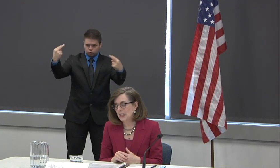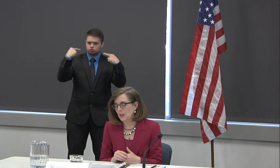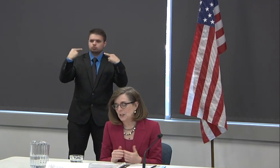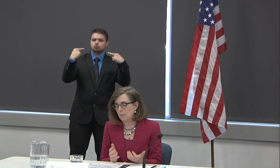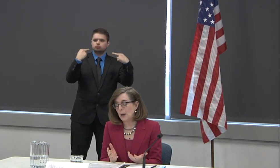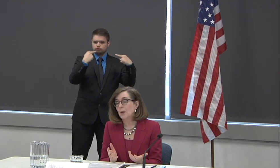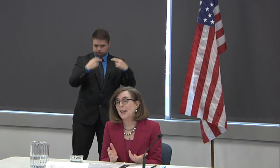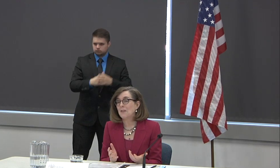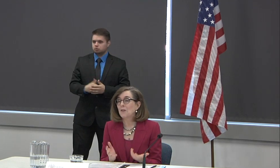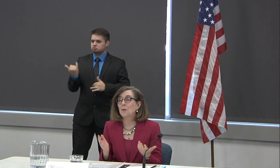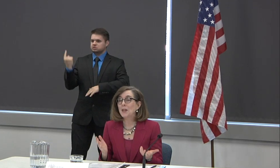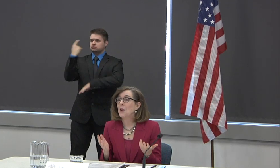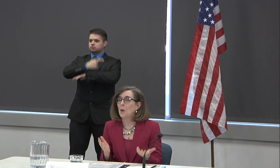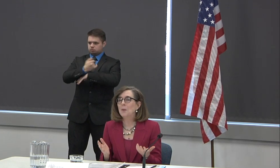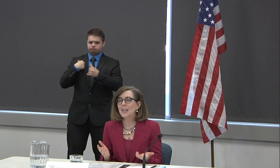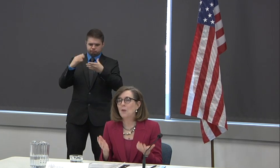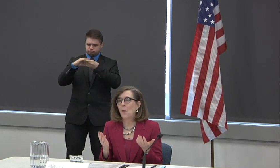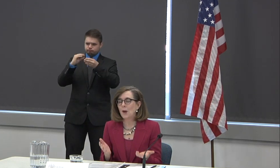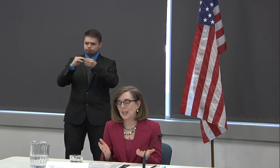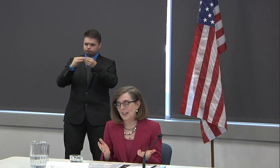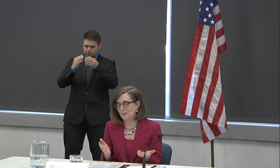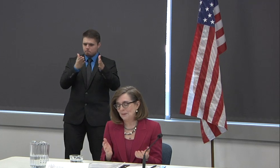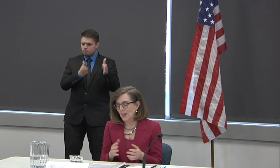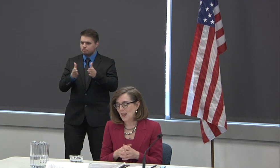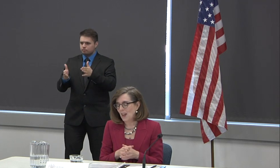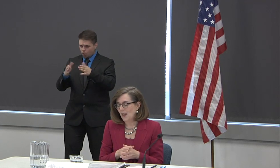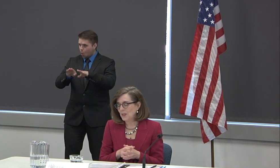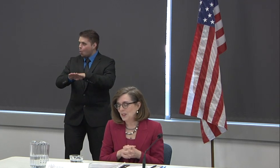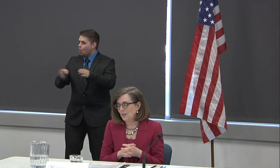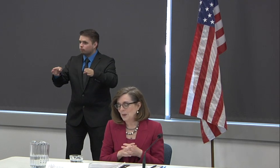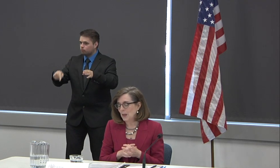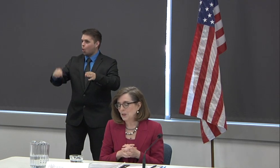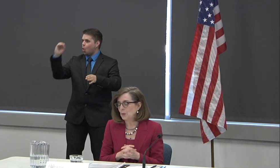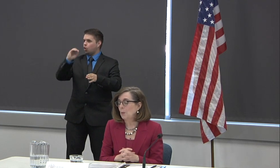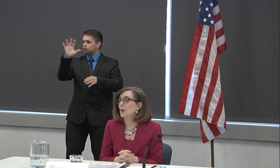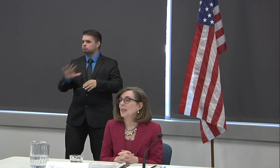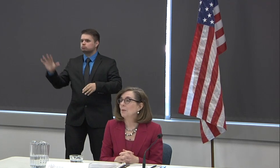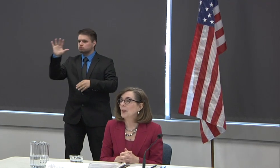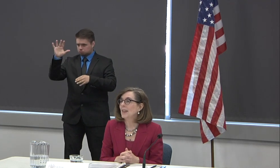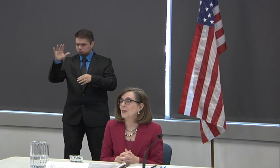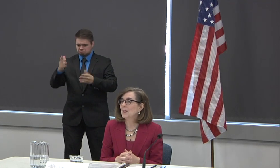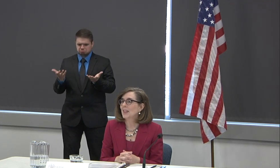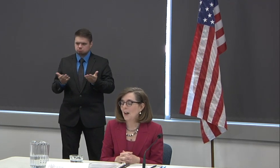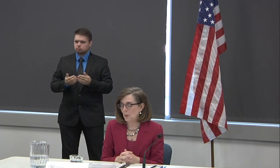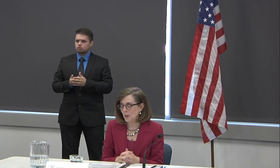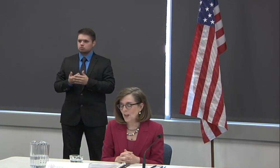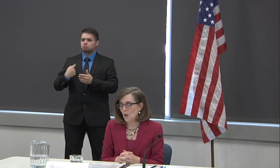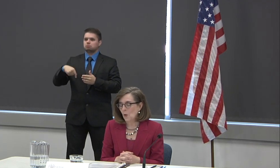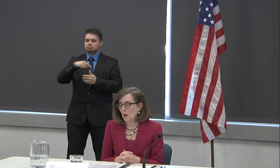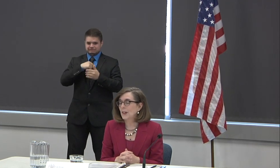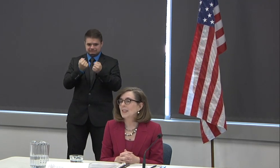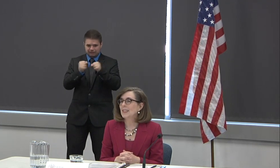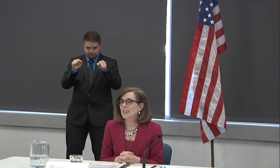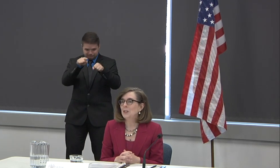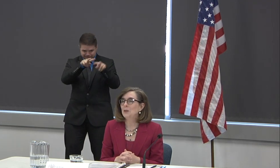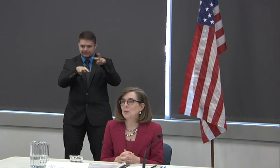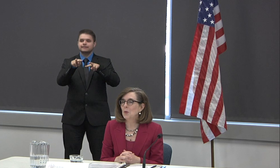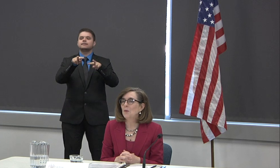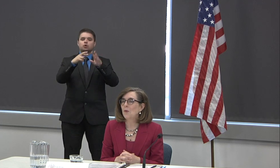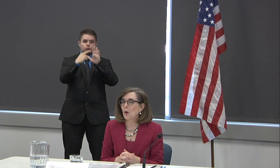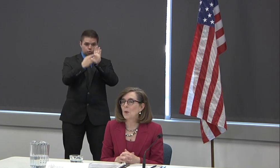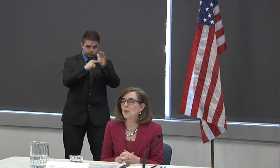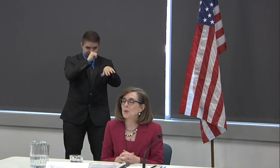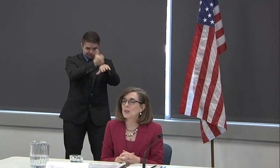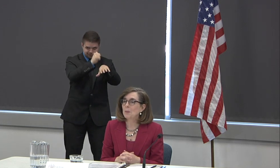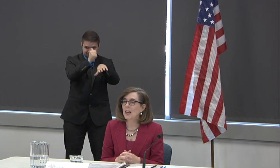details on my plan for reopening Oregon and the safety measures we're putting in place to help Oregon continue to move